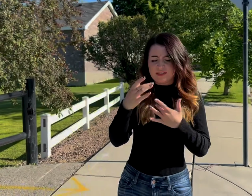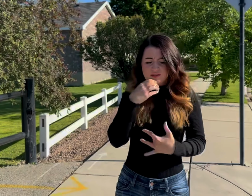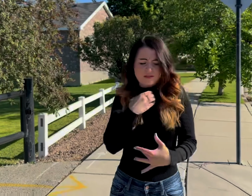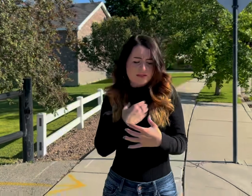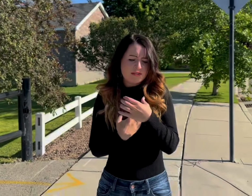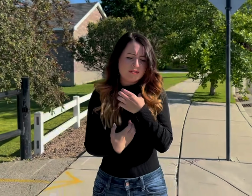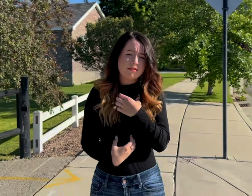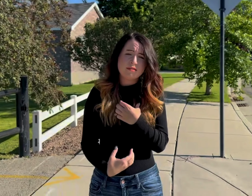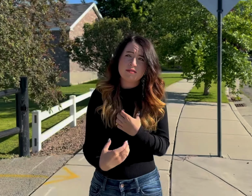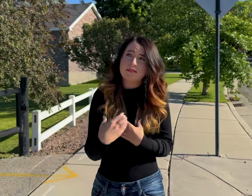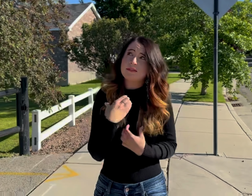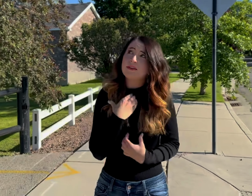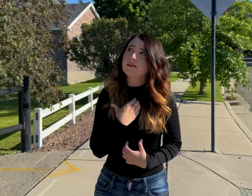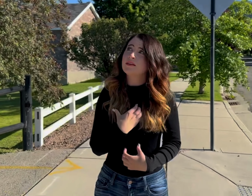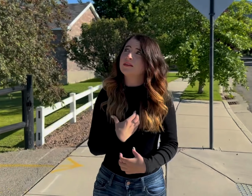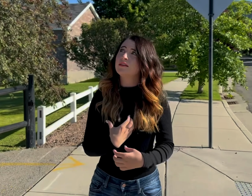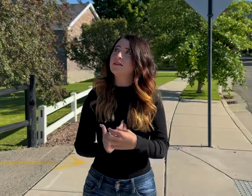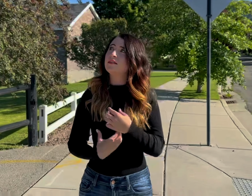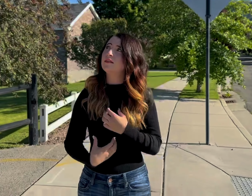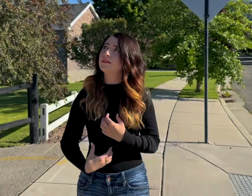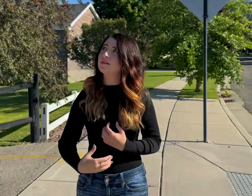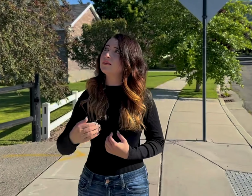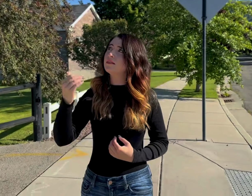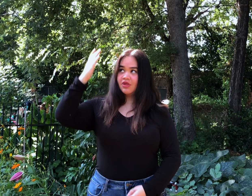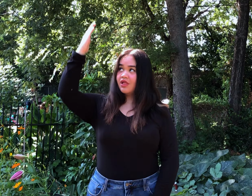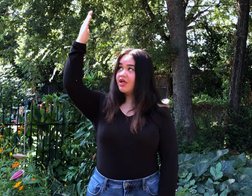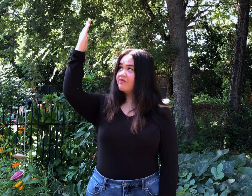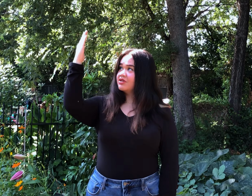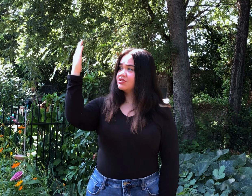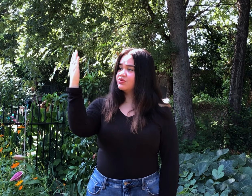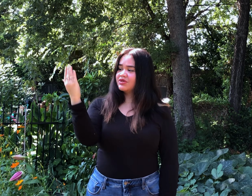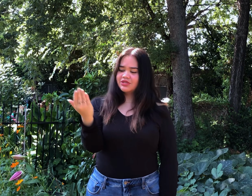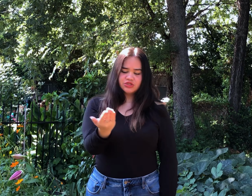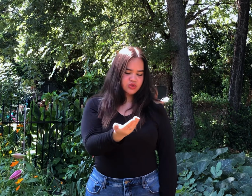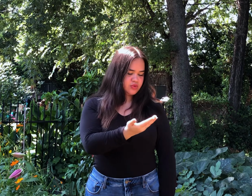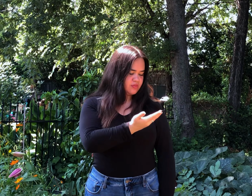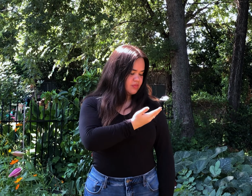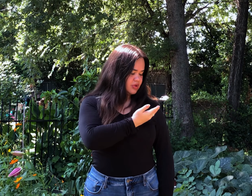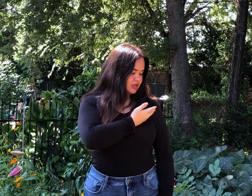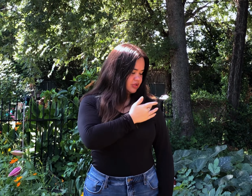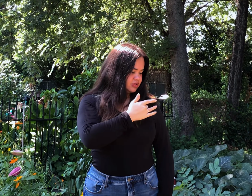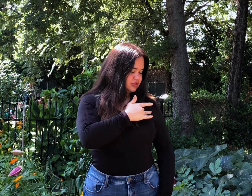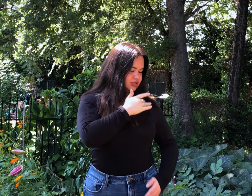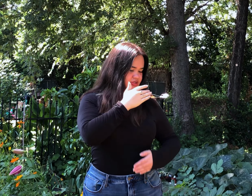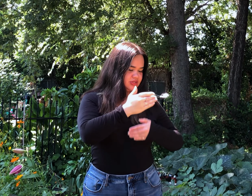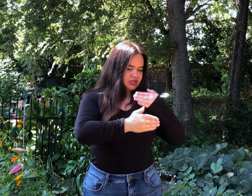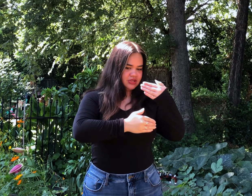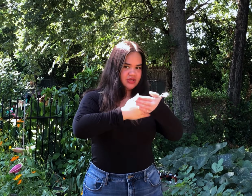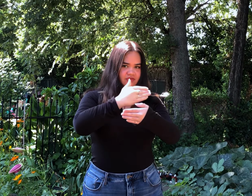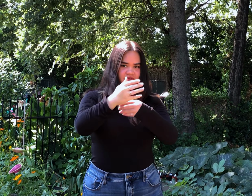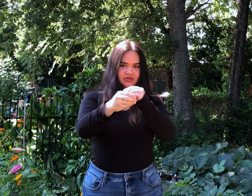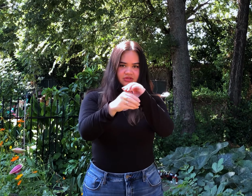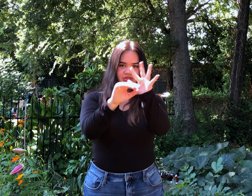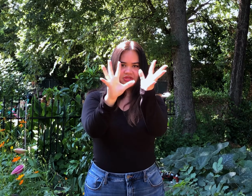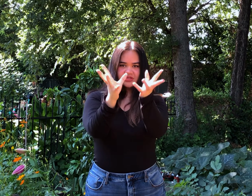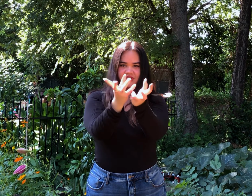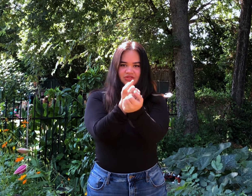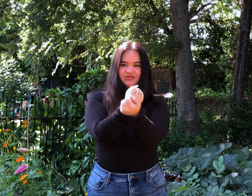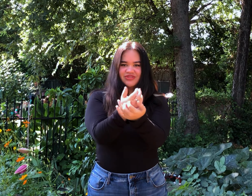spoken need Yet love is way too much to give us lesser